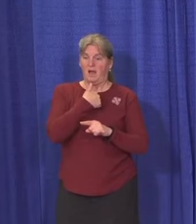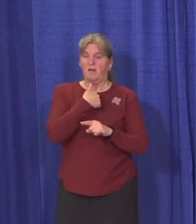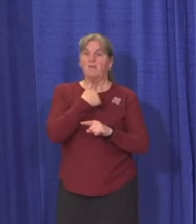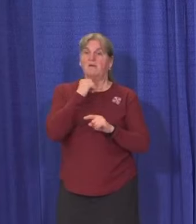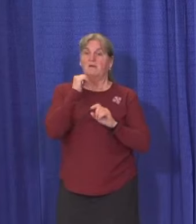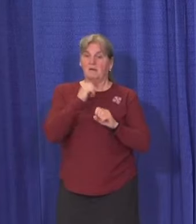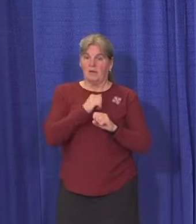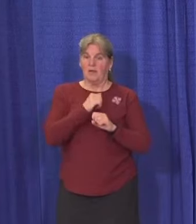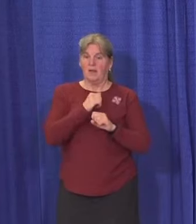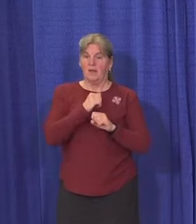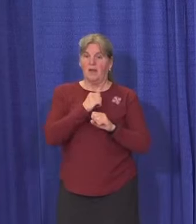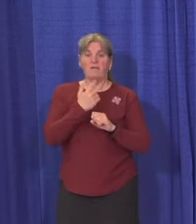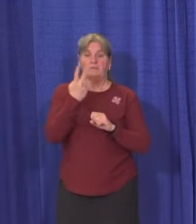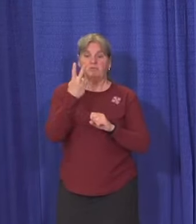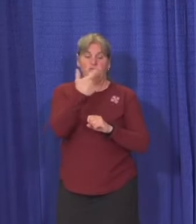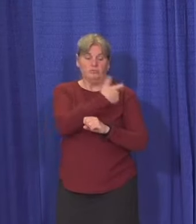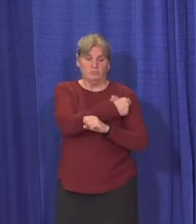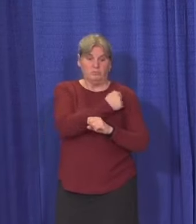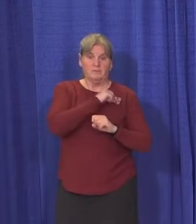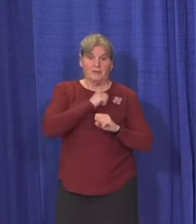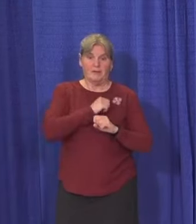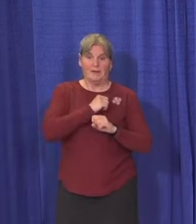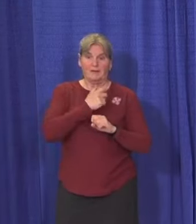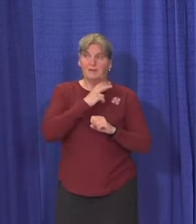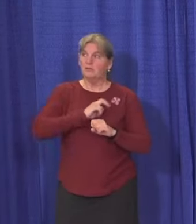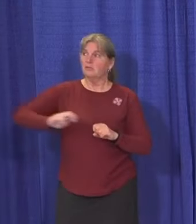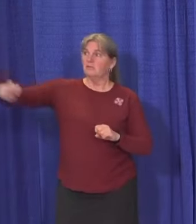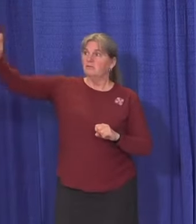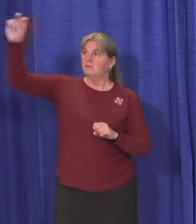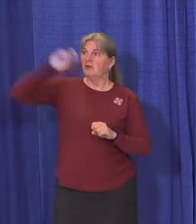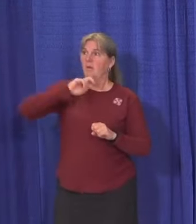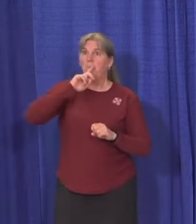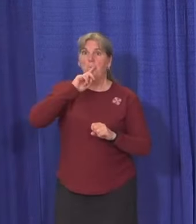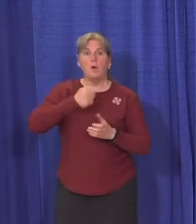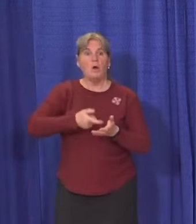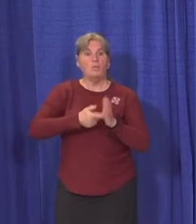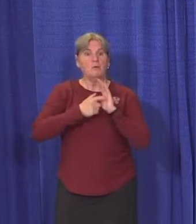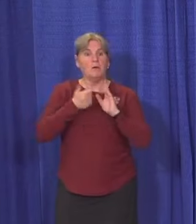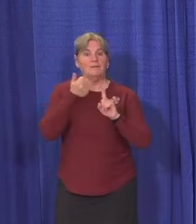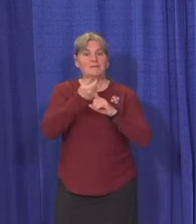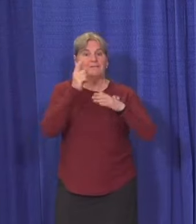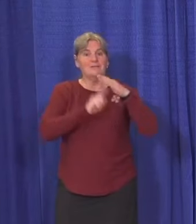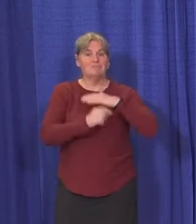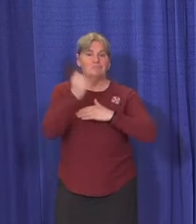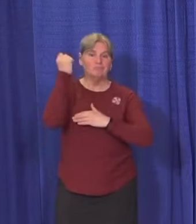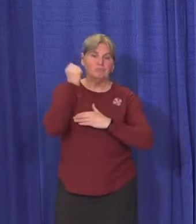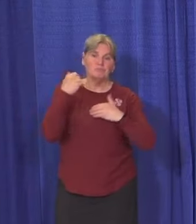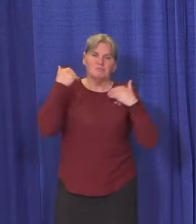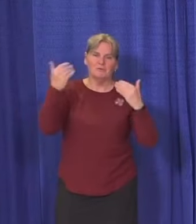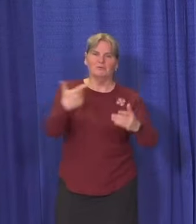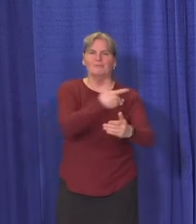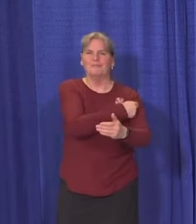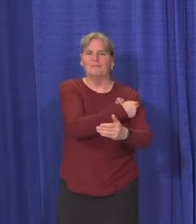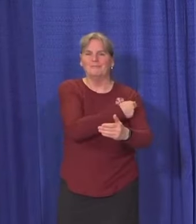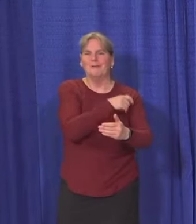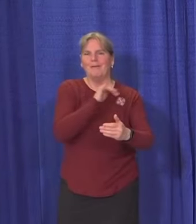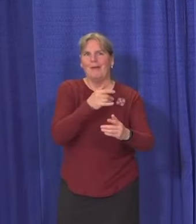from travel and not have to self-isolate. And of course, we're seeing the effects of that.